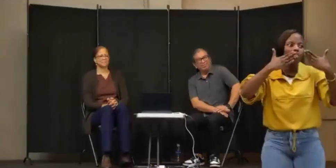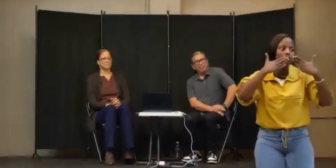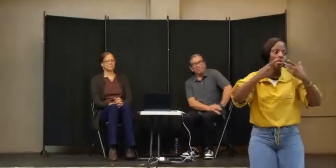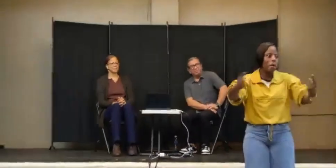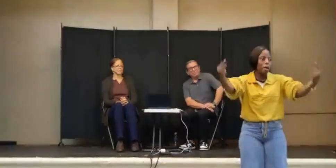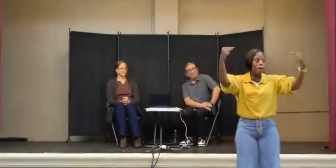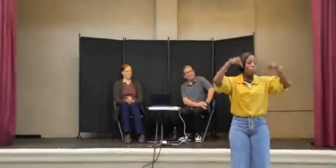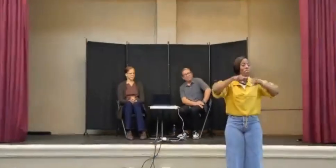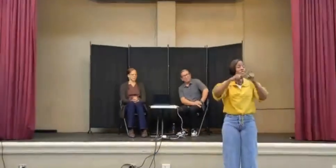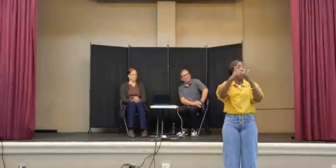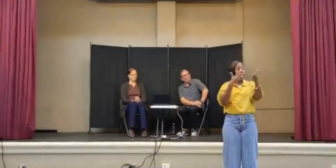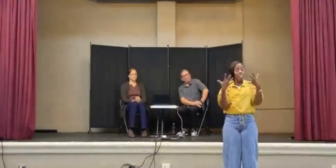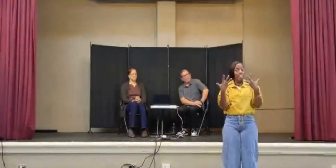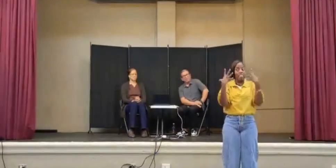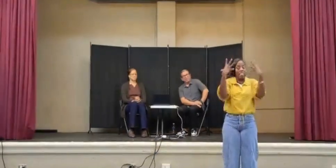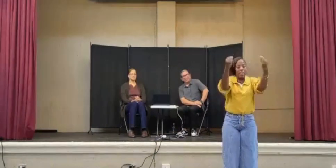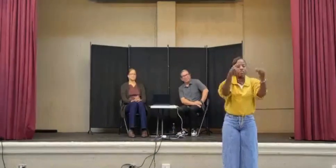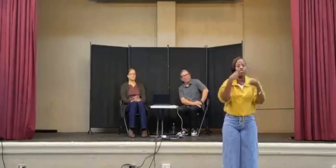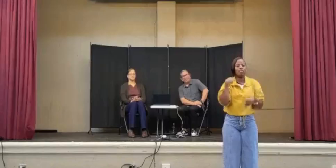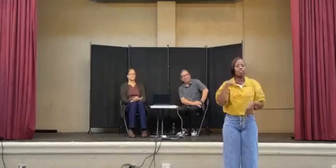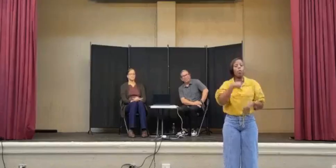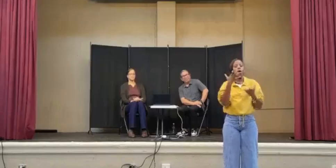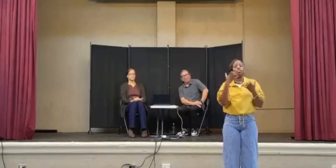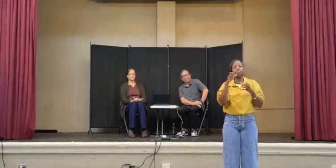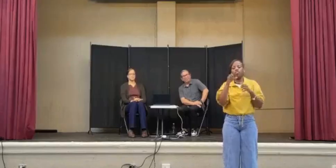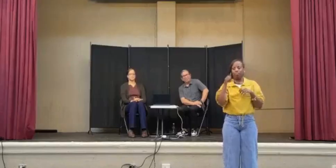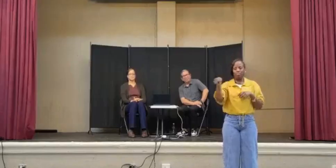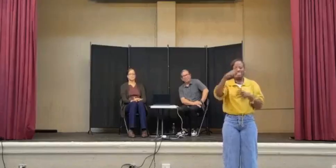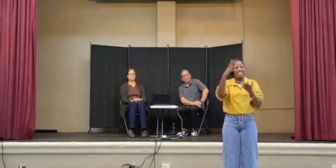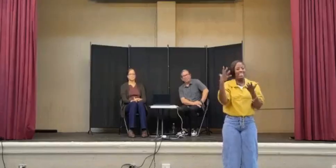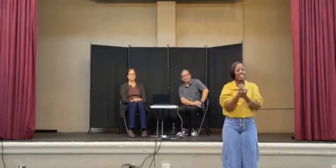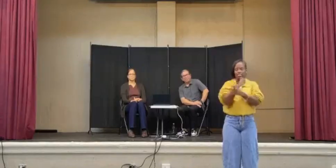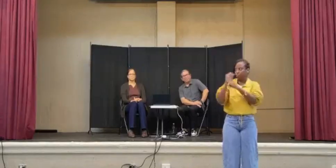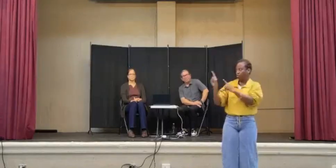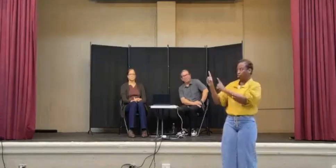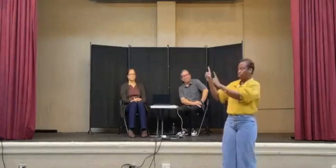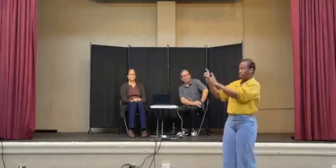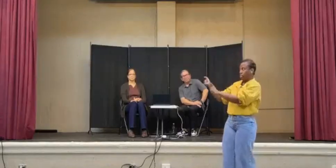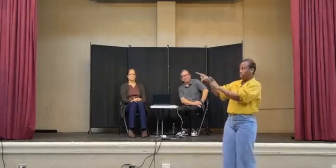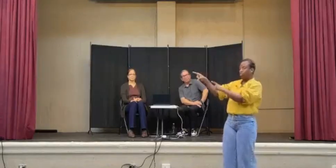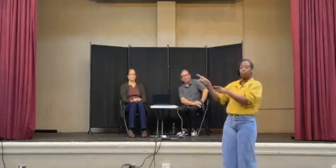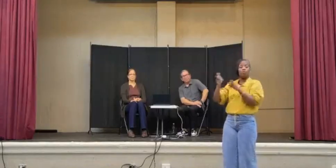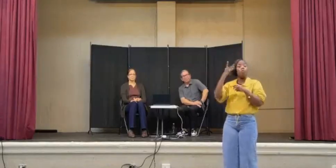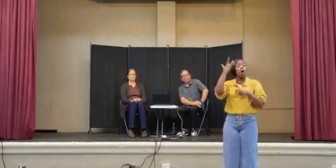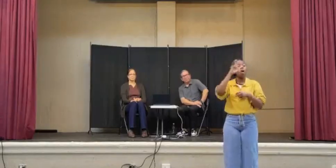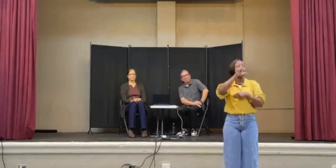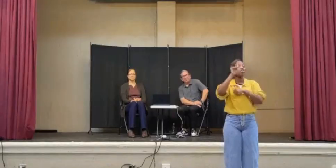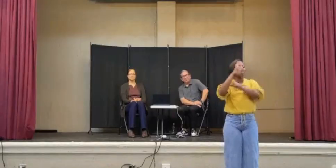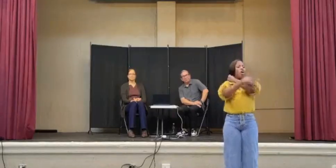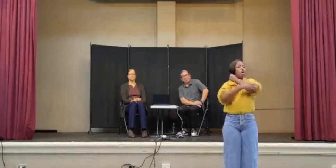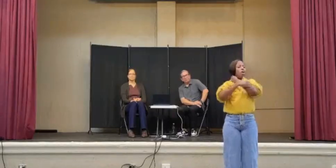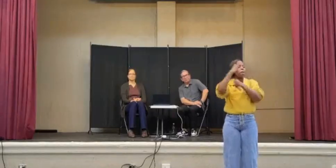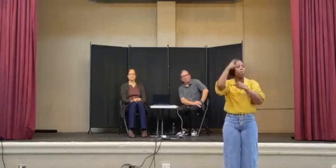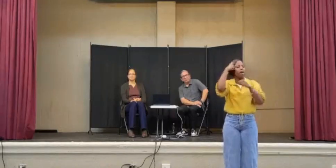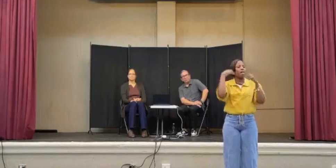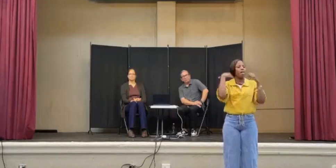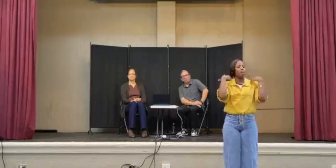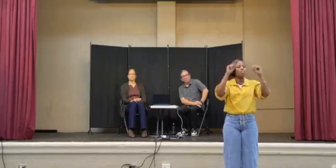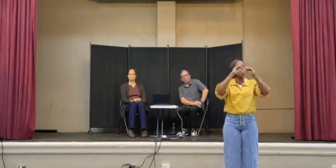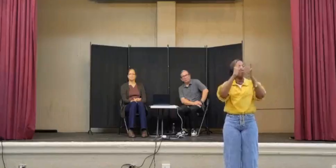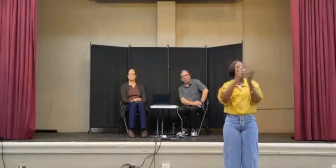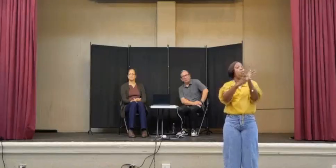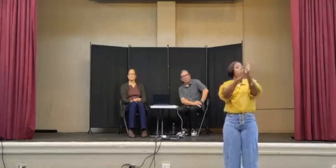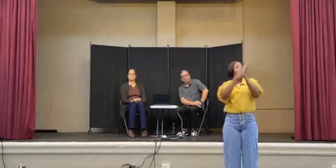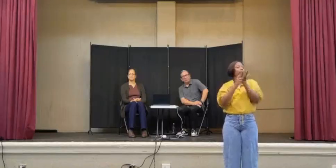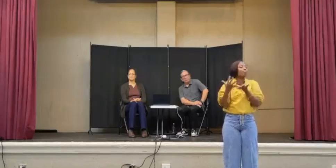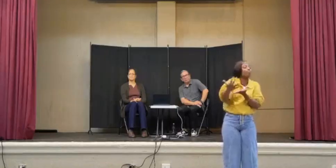Okay, great. Now, thank you all so much for coming. But before you take off, can you please quickly scan this QR code,